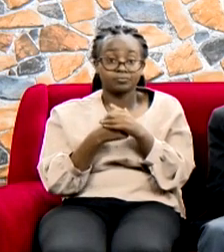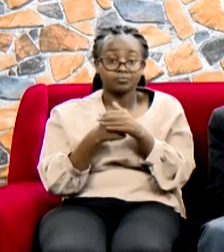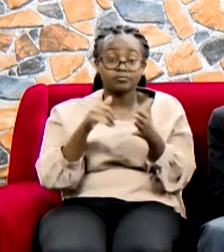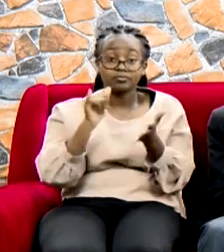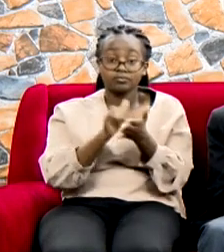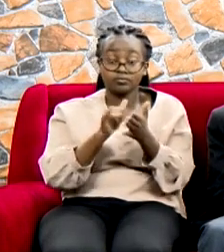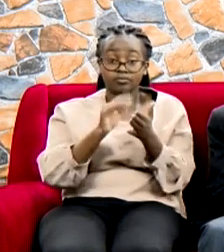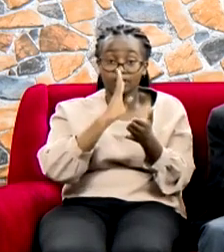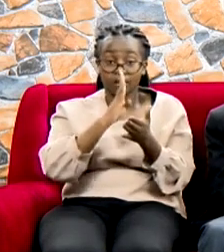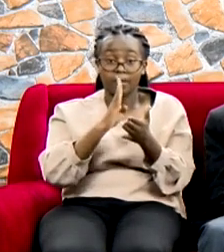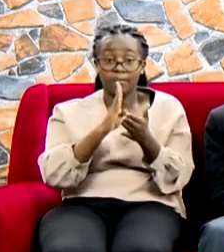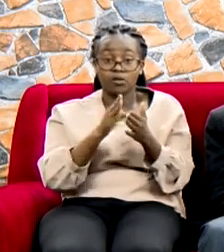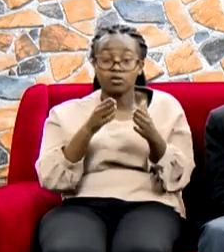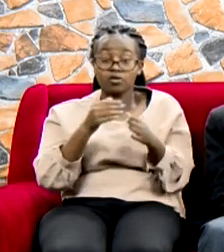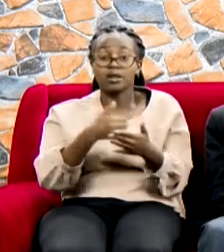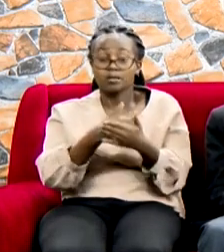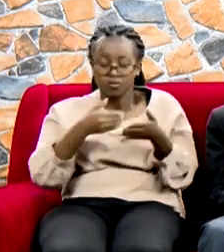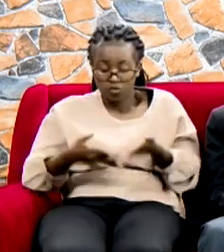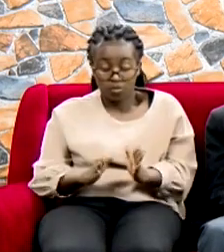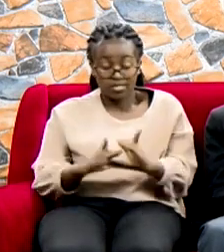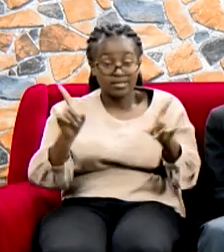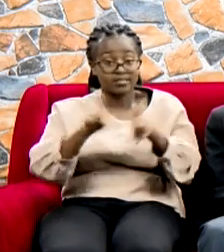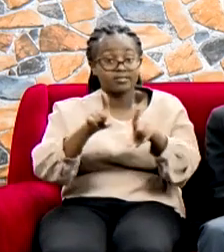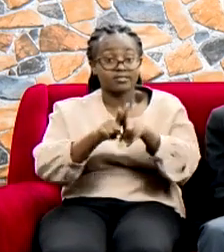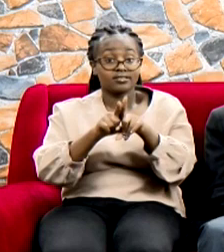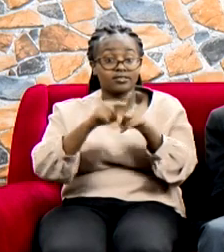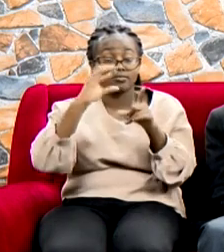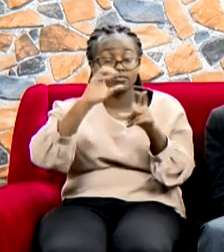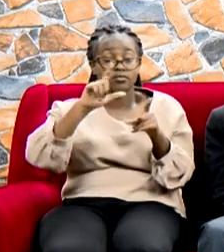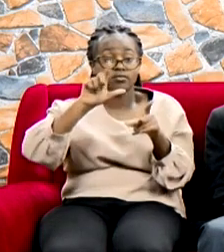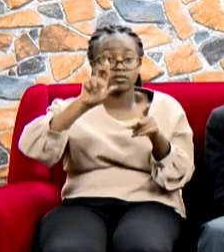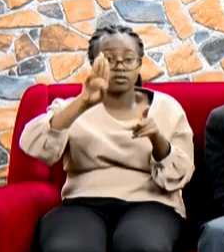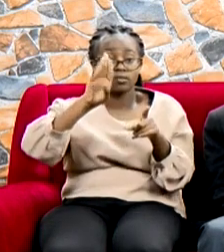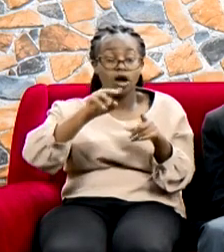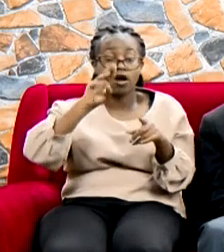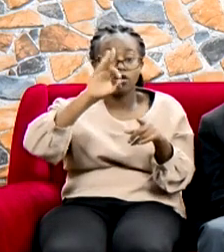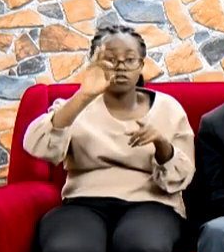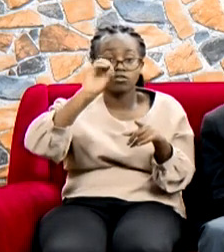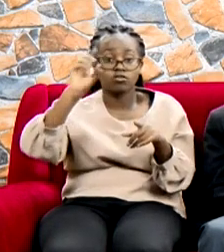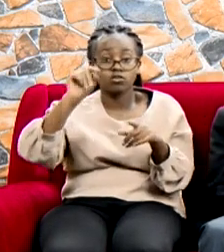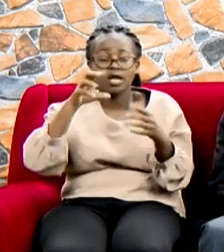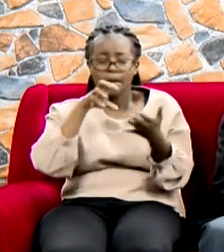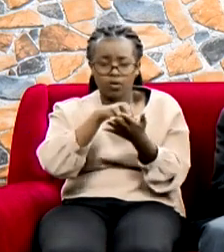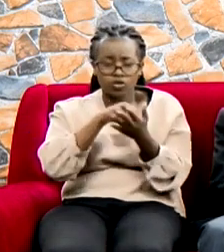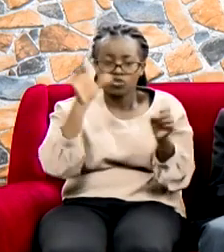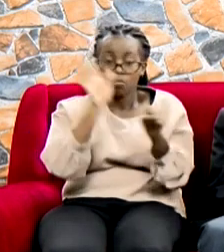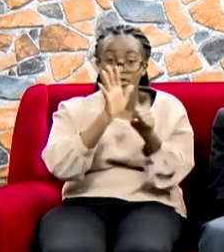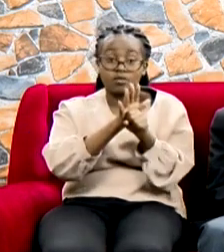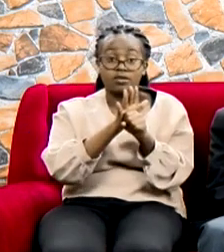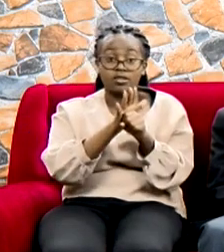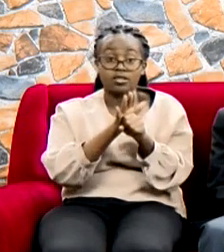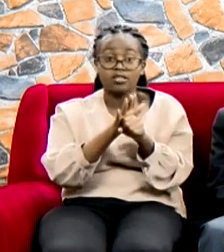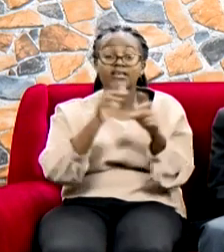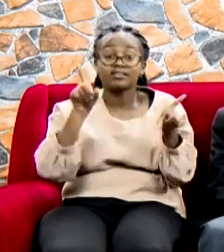that can also be picked before birth. And even clubfoot can be picked before birth. Yeah, so there's so many conditions. And nowadays even